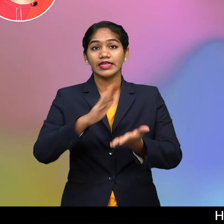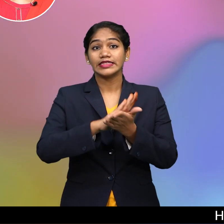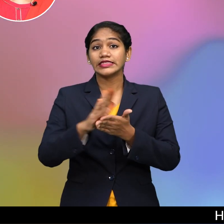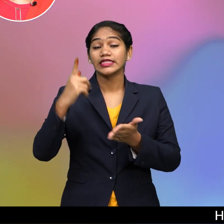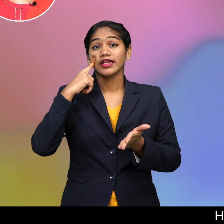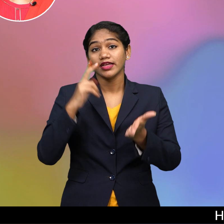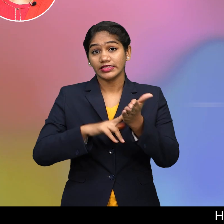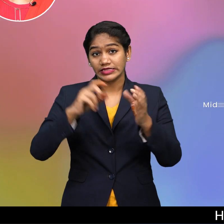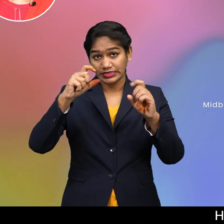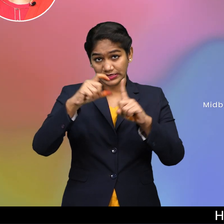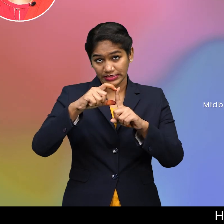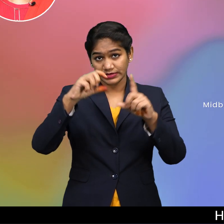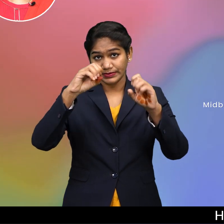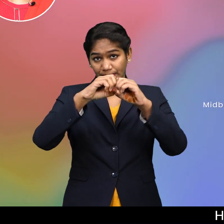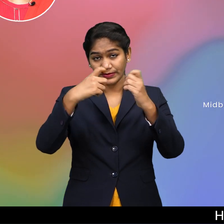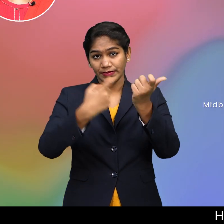Hindbrain.